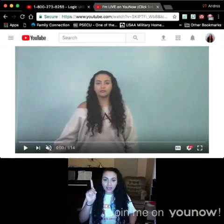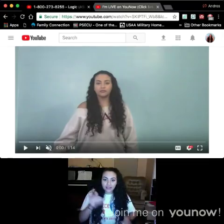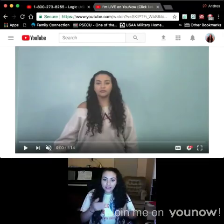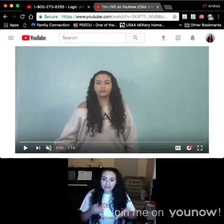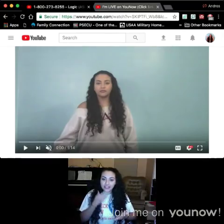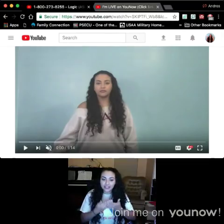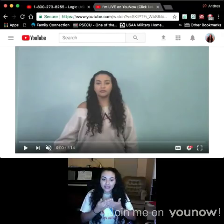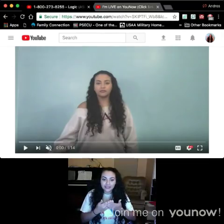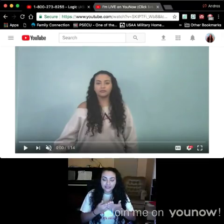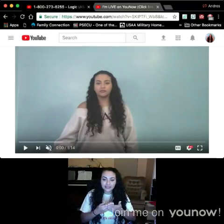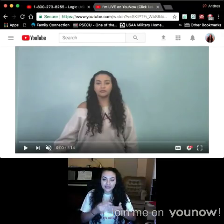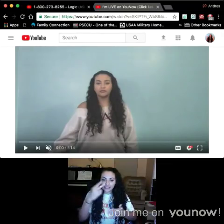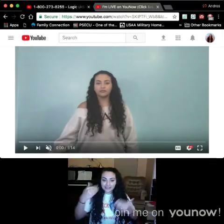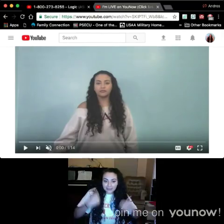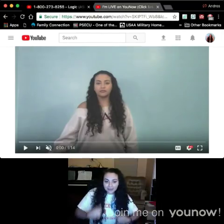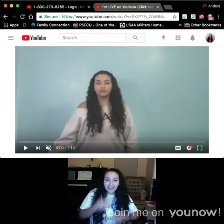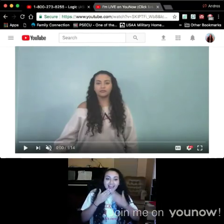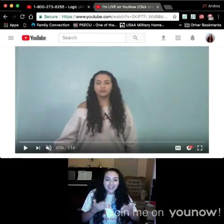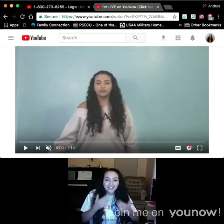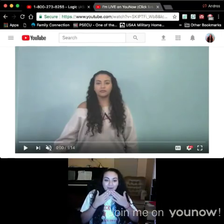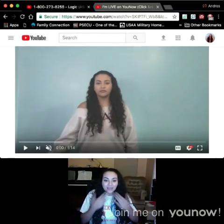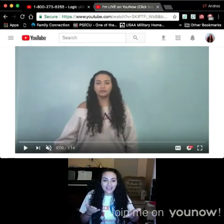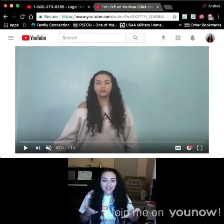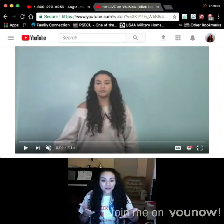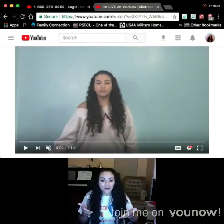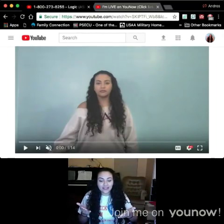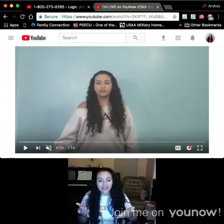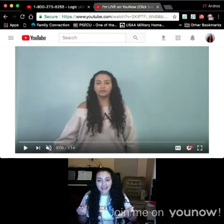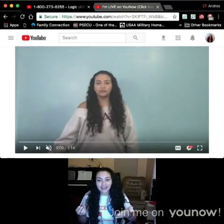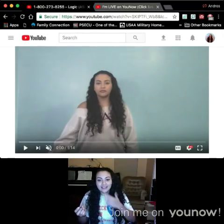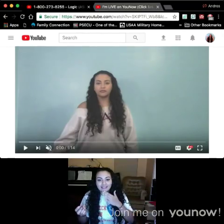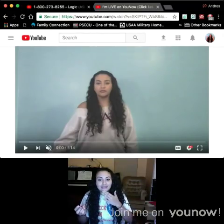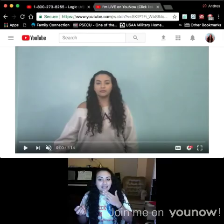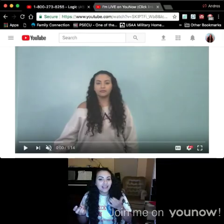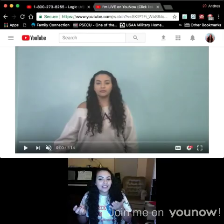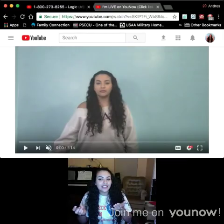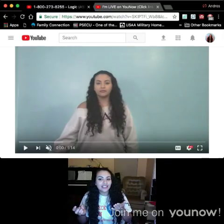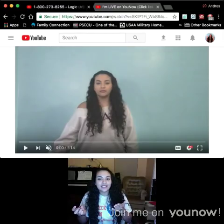Okay, is that good? Can you see me? Thank you, Taisha.